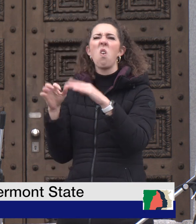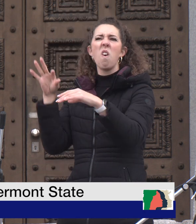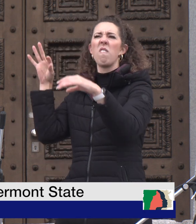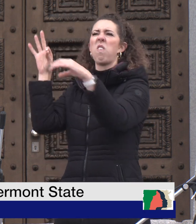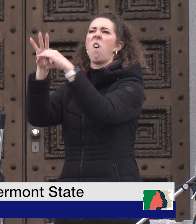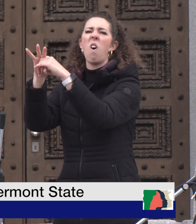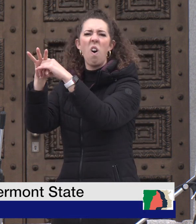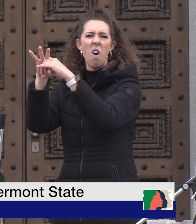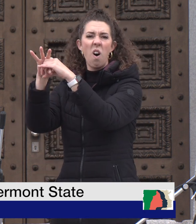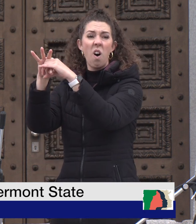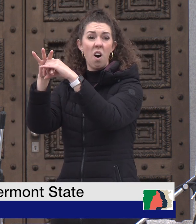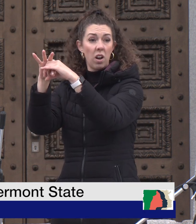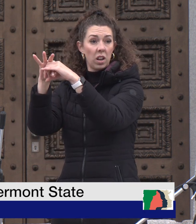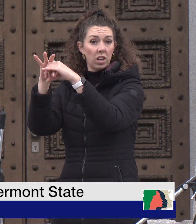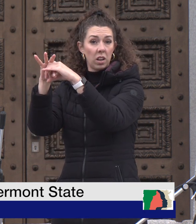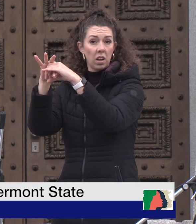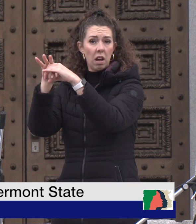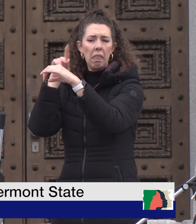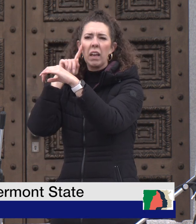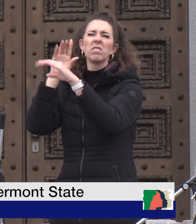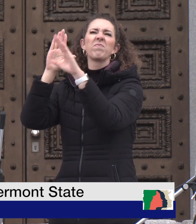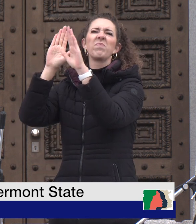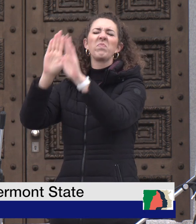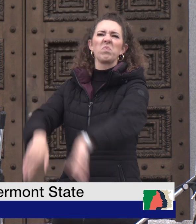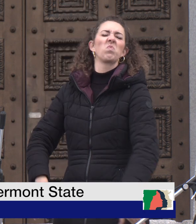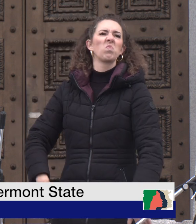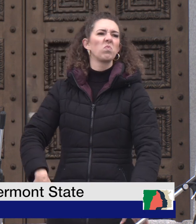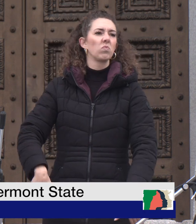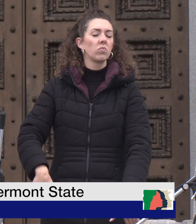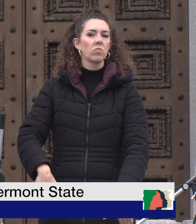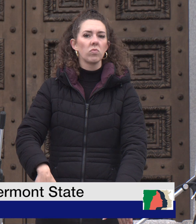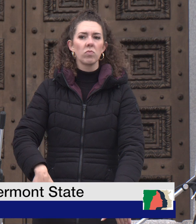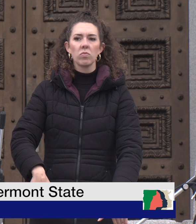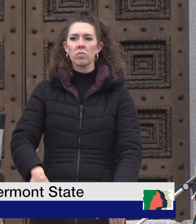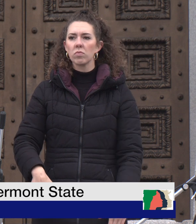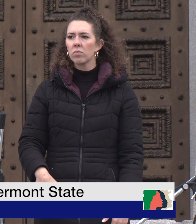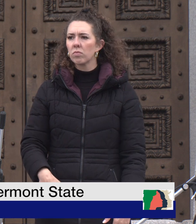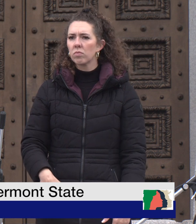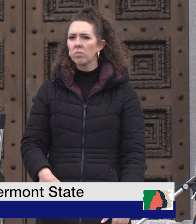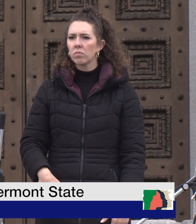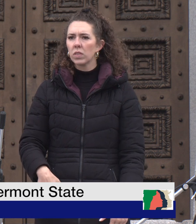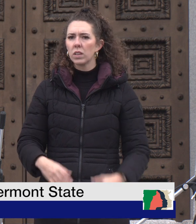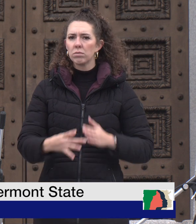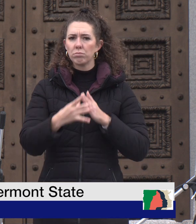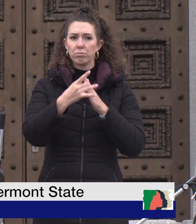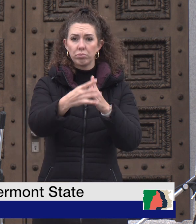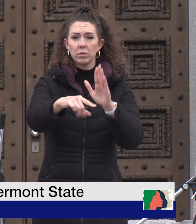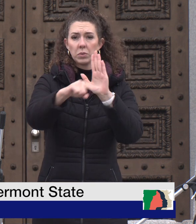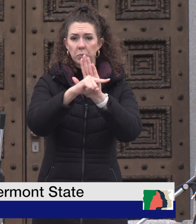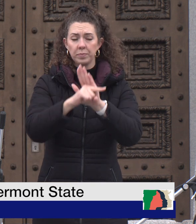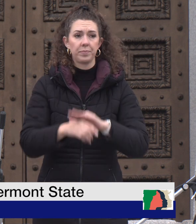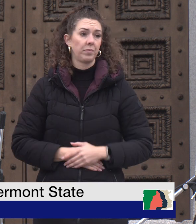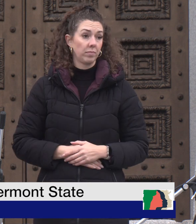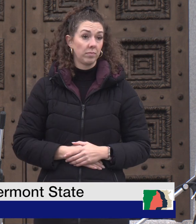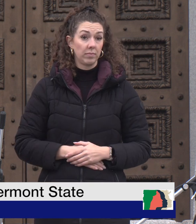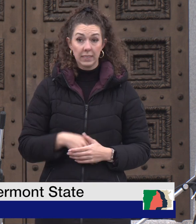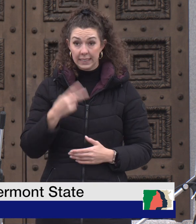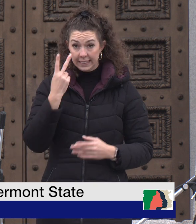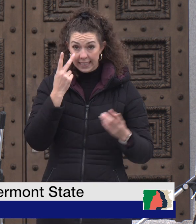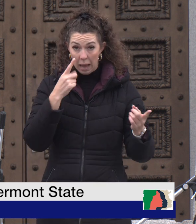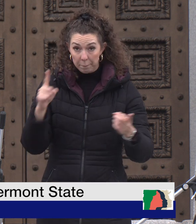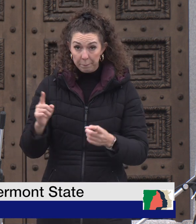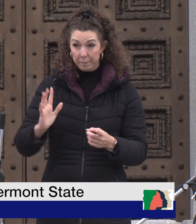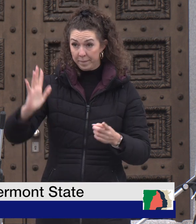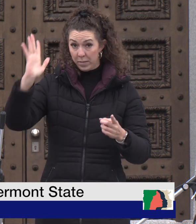make it so that good doesn't happen, look what the results were. We lost the presidency